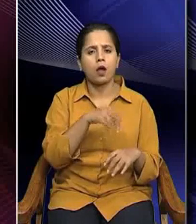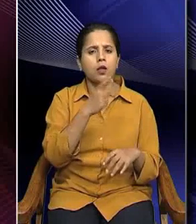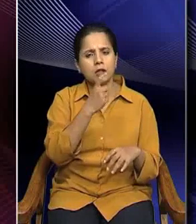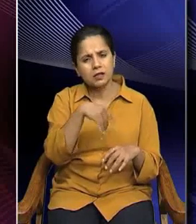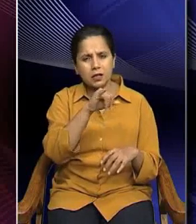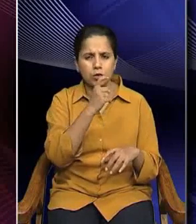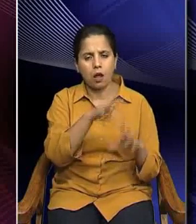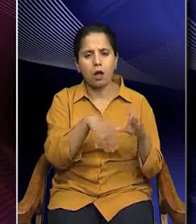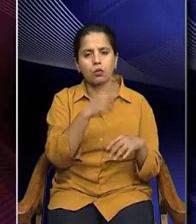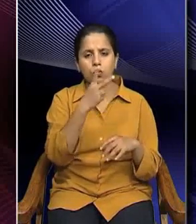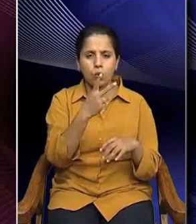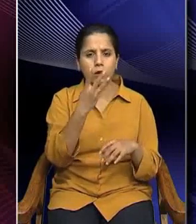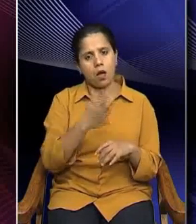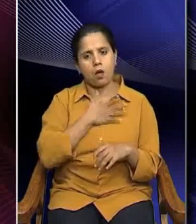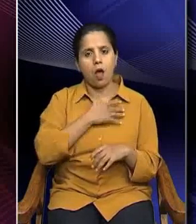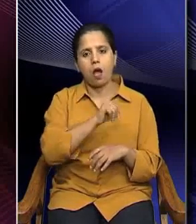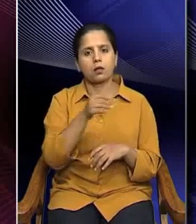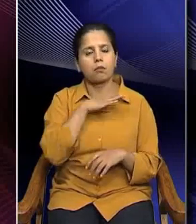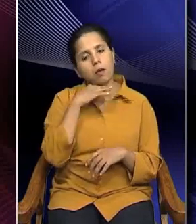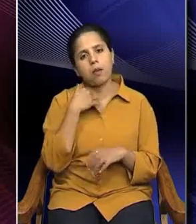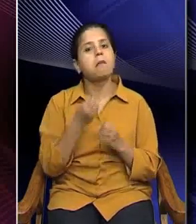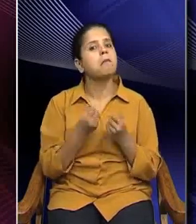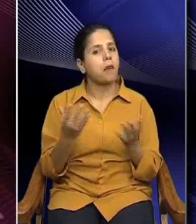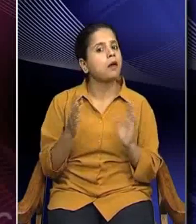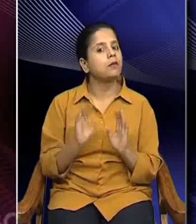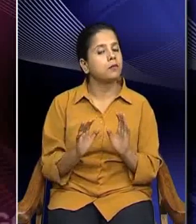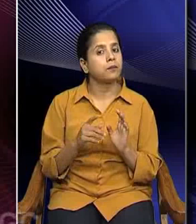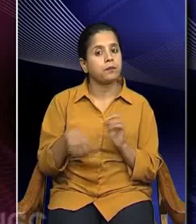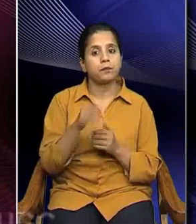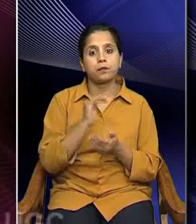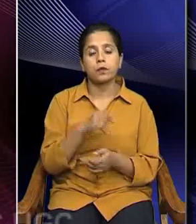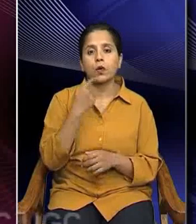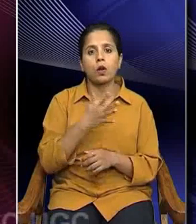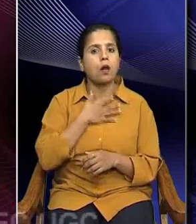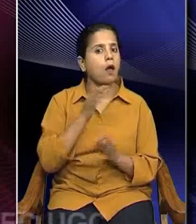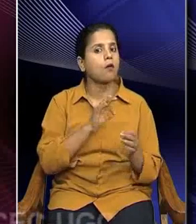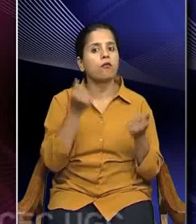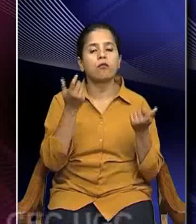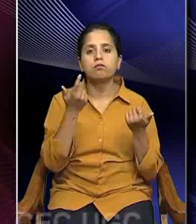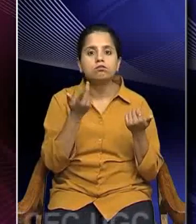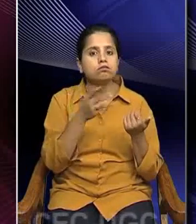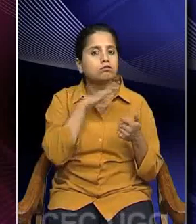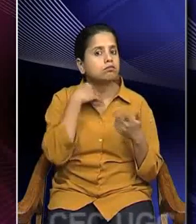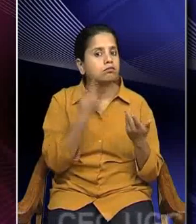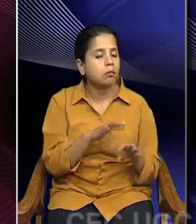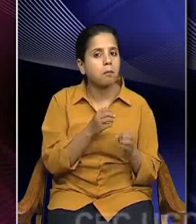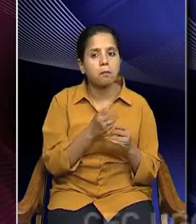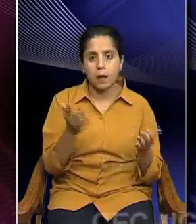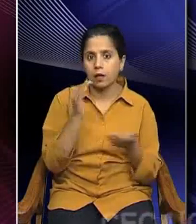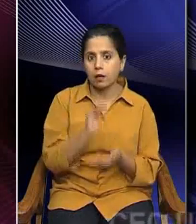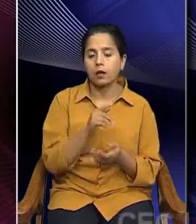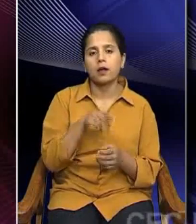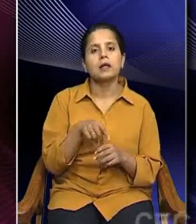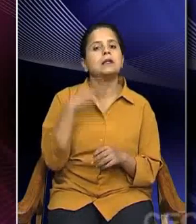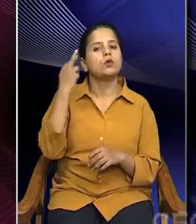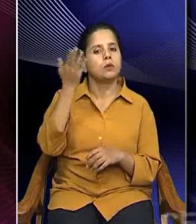survive. So the difference was the number of children who could not survive. So in order to have the desired family